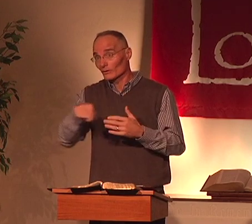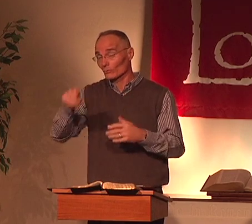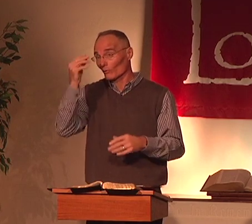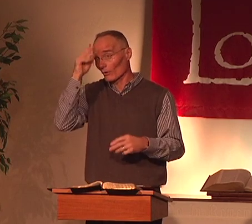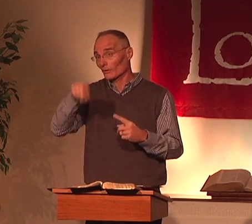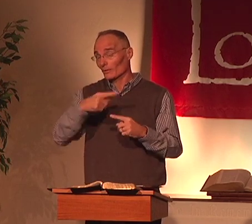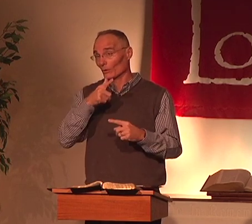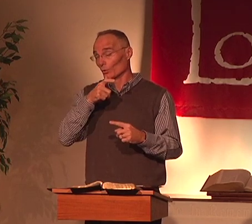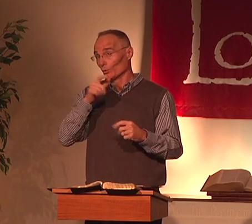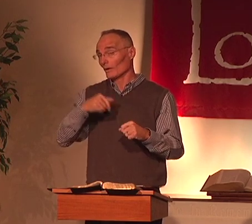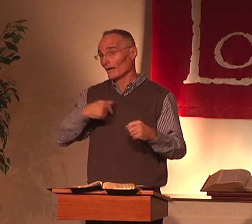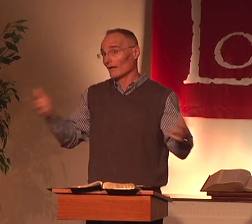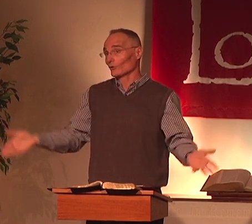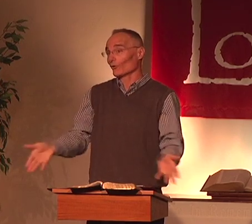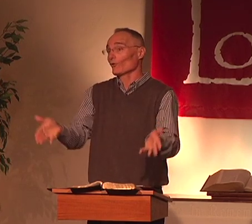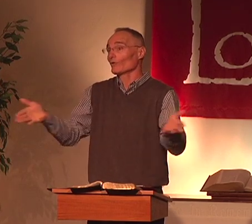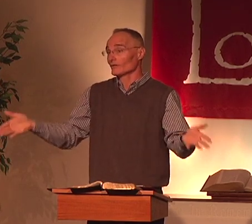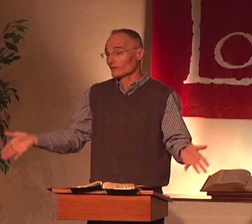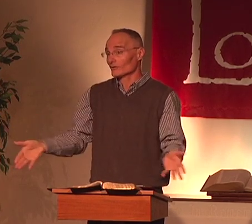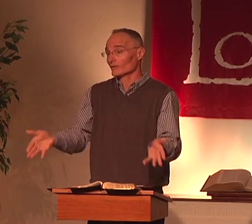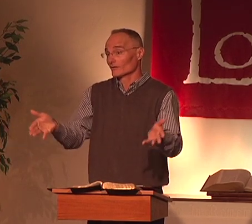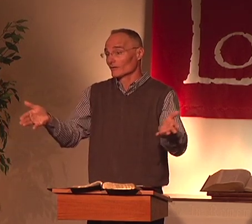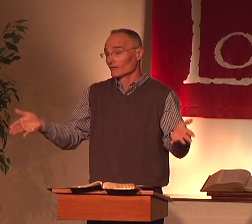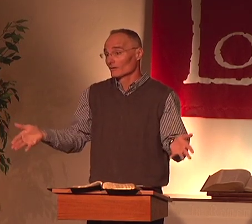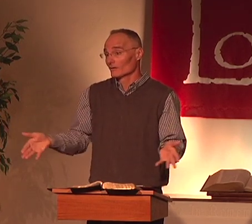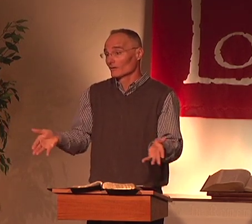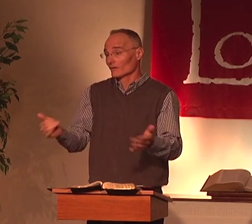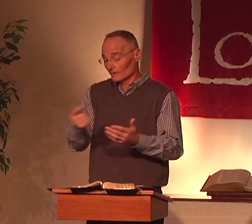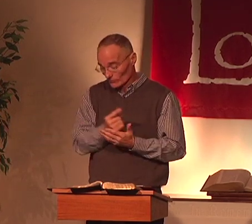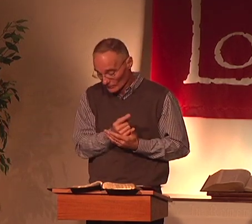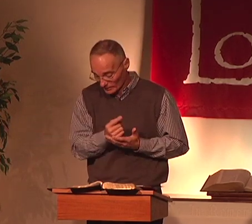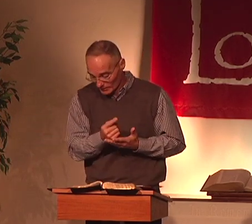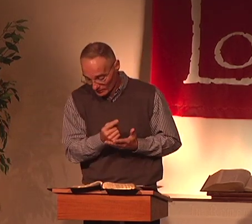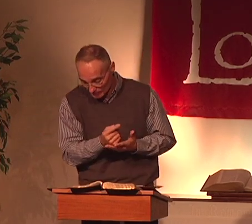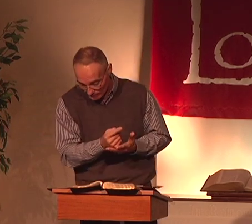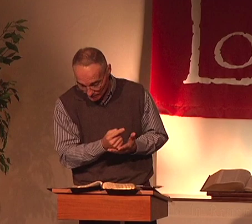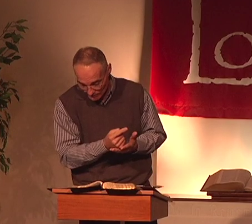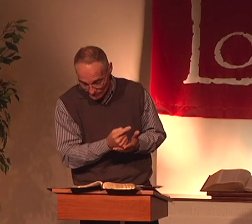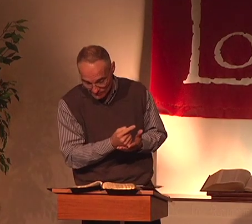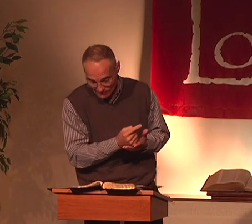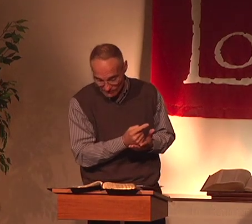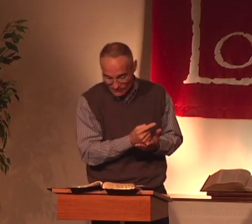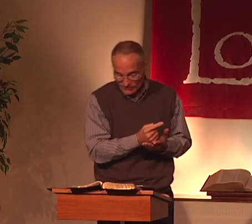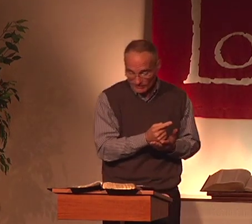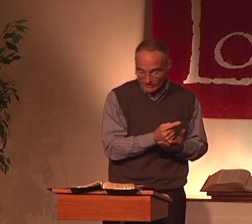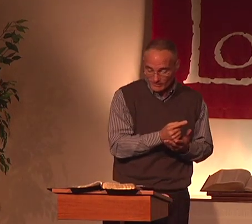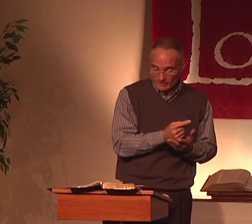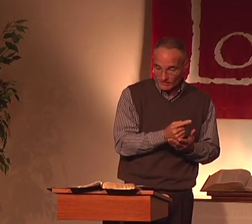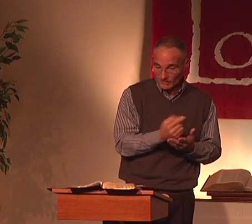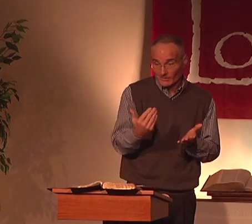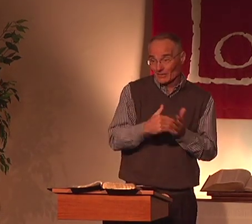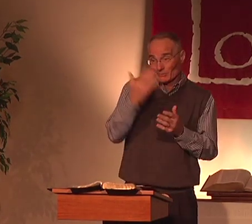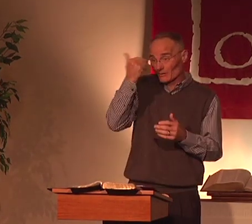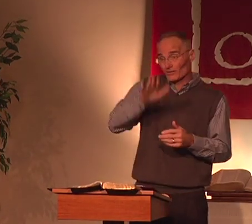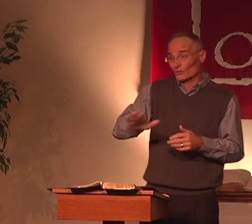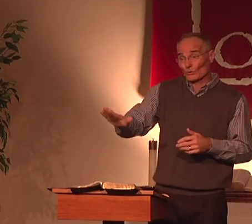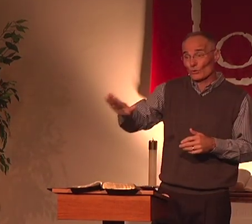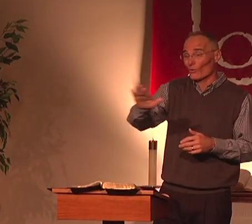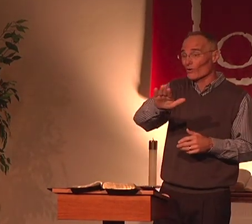I hope This week You'll think About who You can Encourage During this Week And again